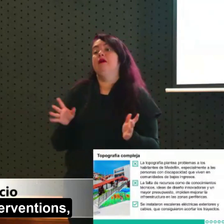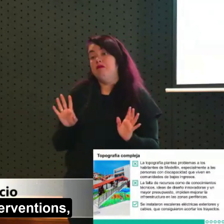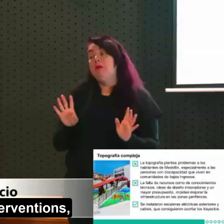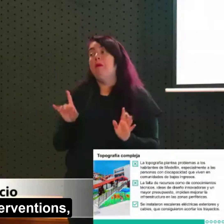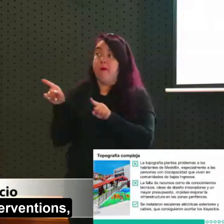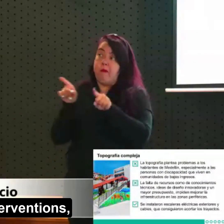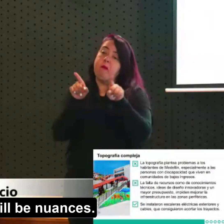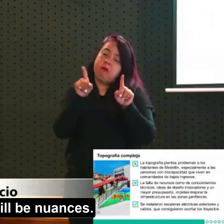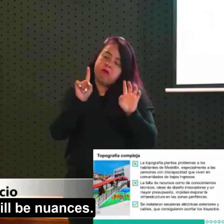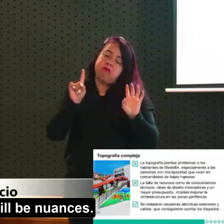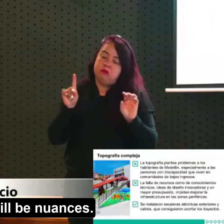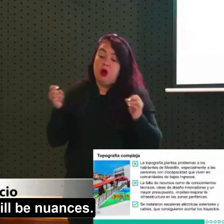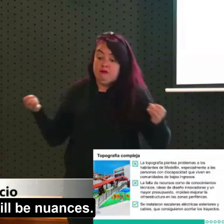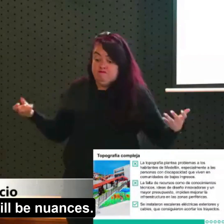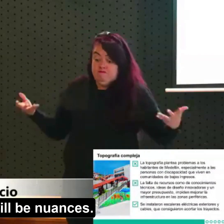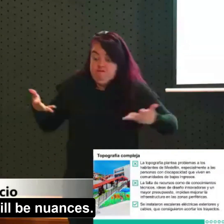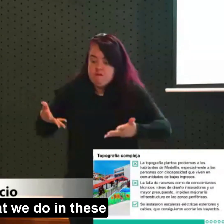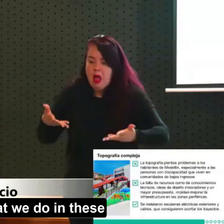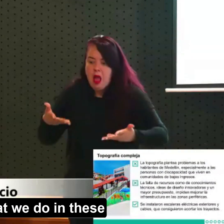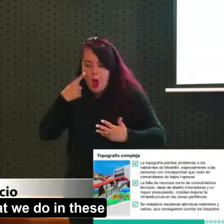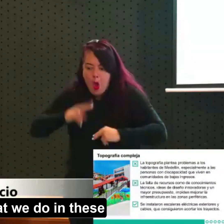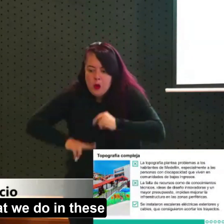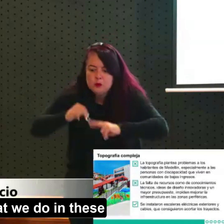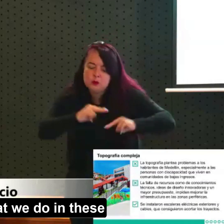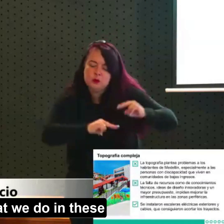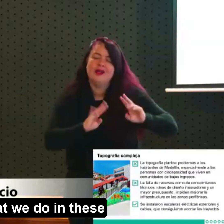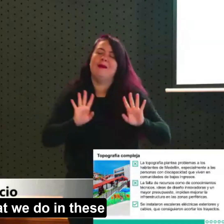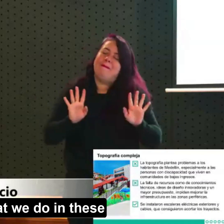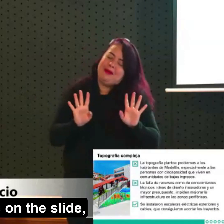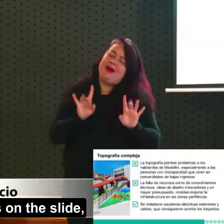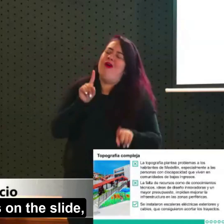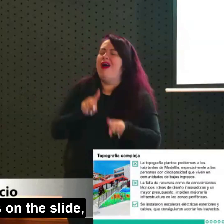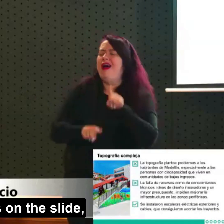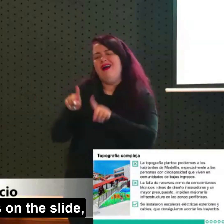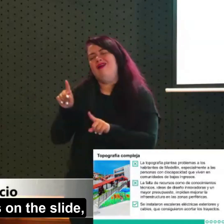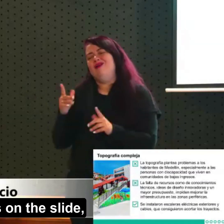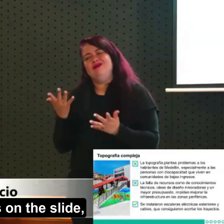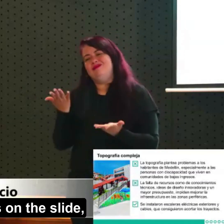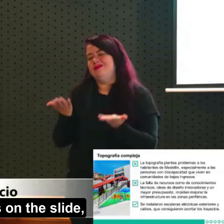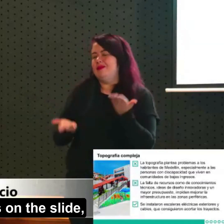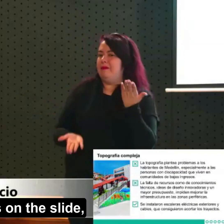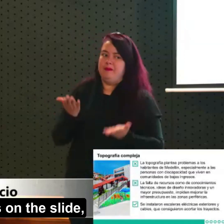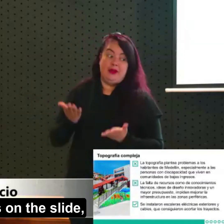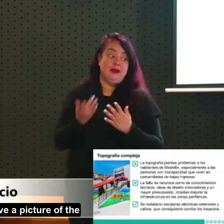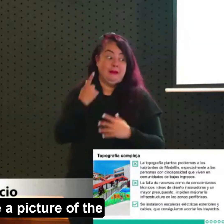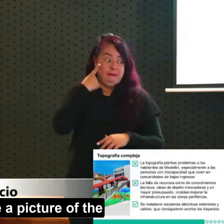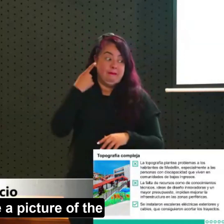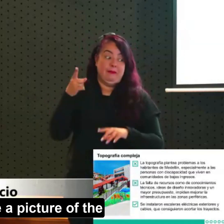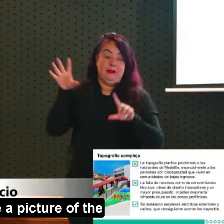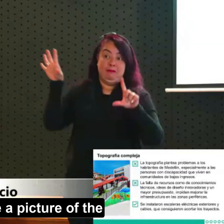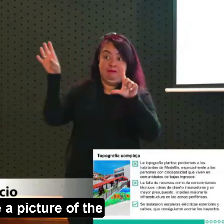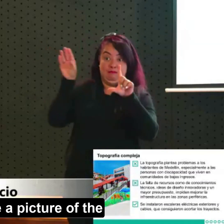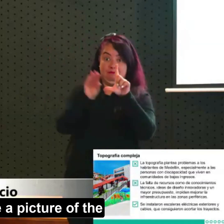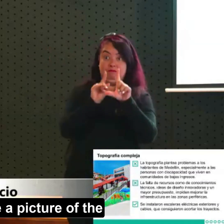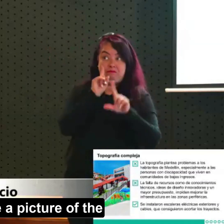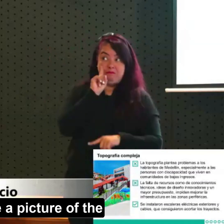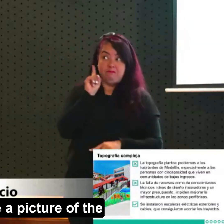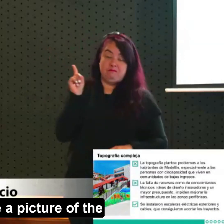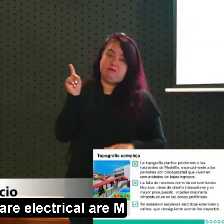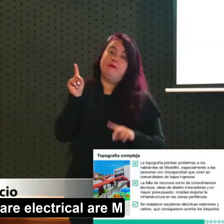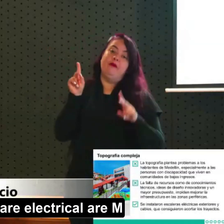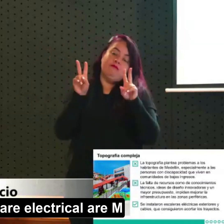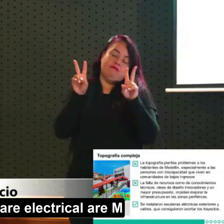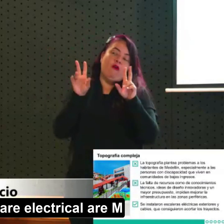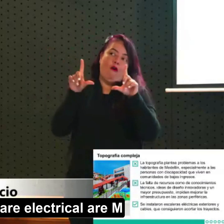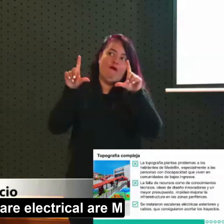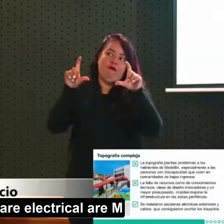good interventions, there will be nuances in what we do in these cities. On this slide, we have a picture of